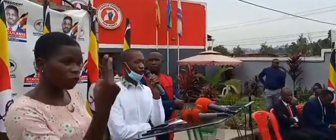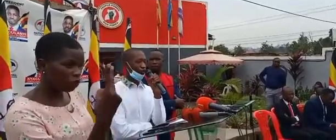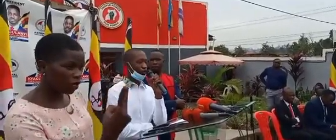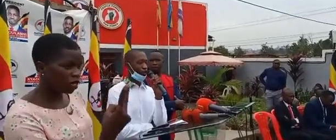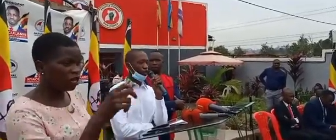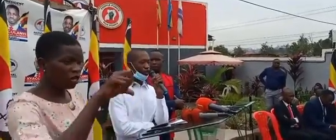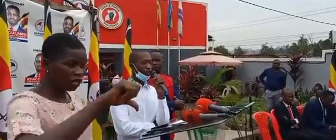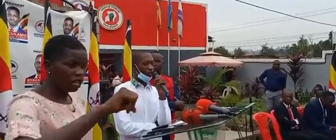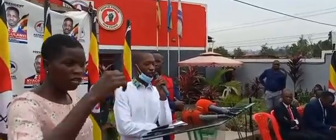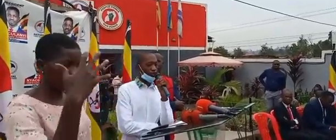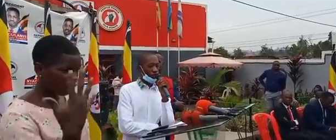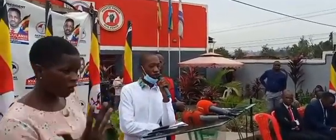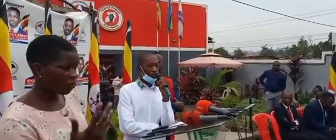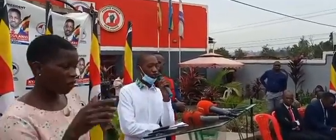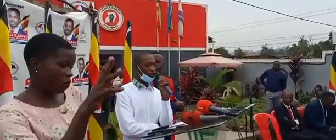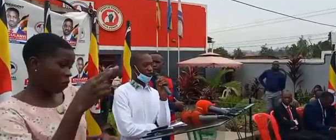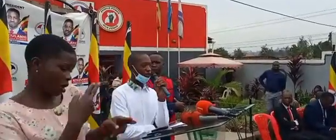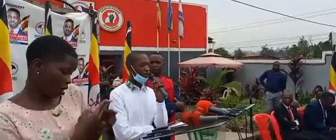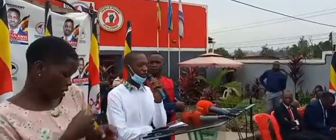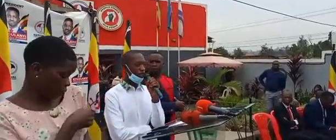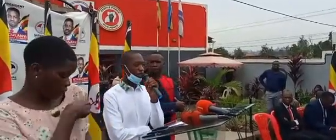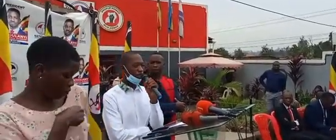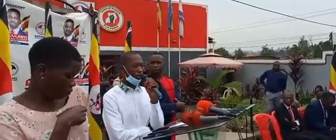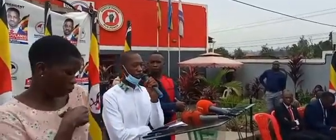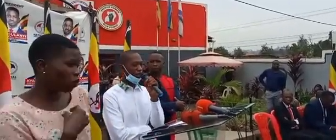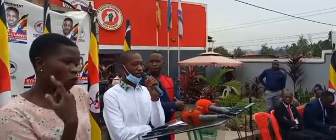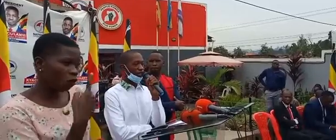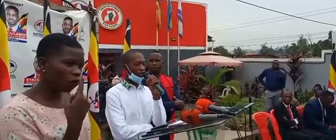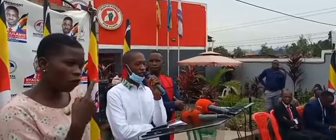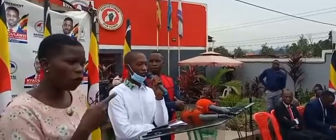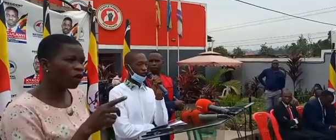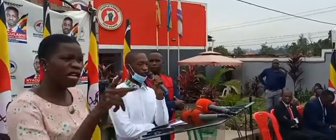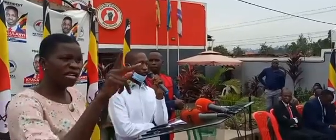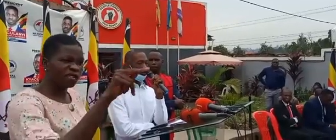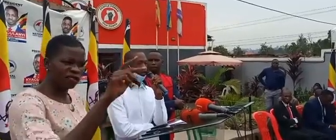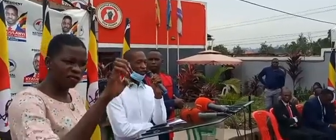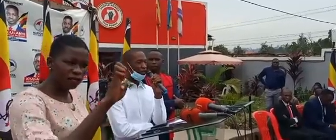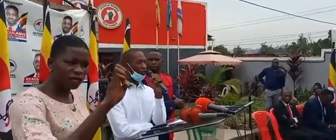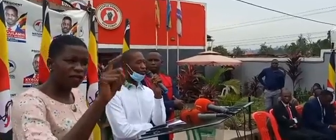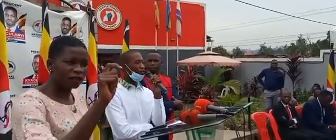32 95 erinnya eryali ku saati ye liri tetanyiti